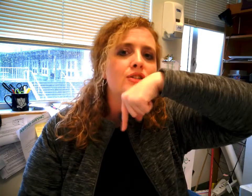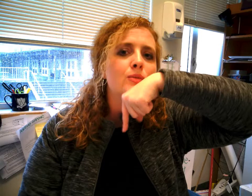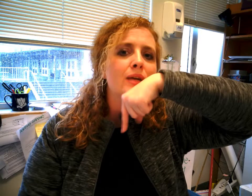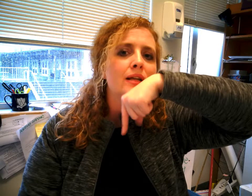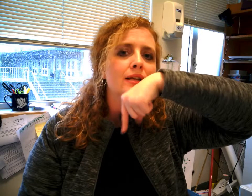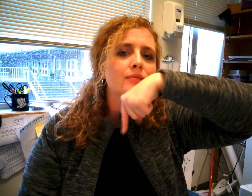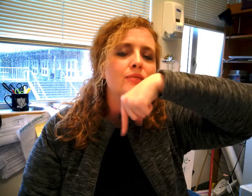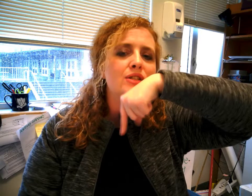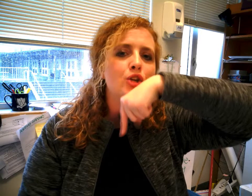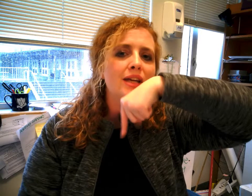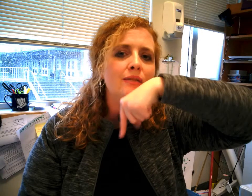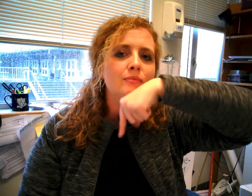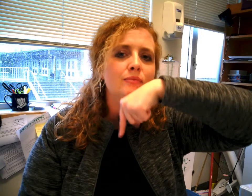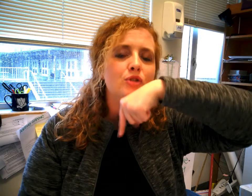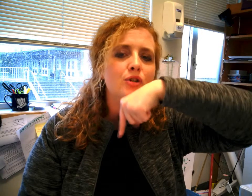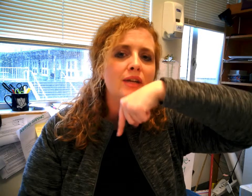wiggle it. Turkey, turkey.